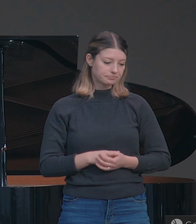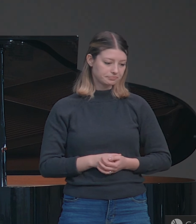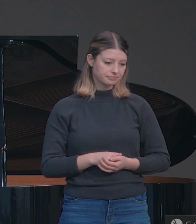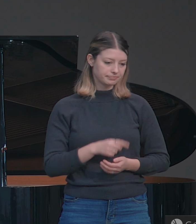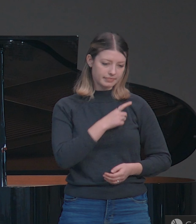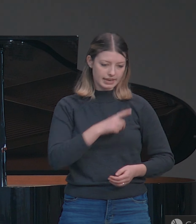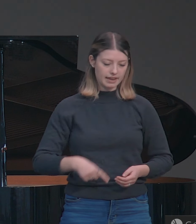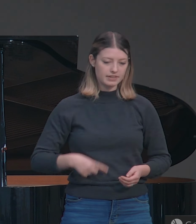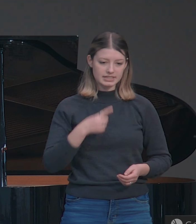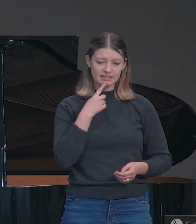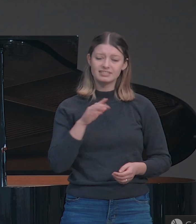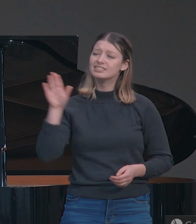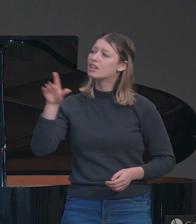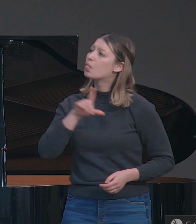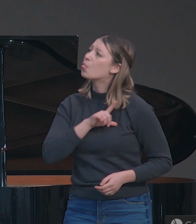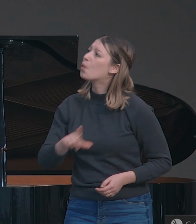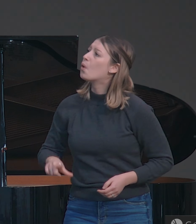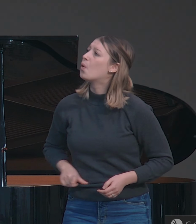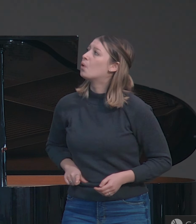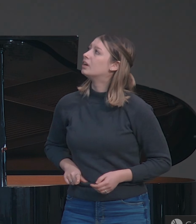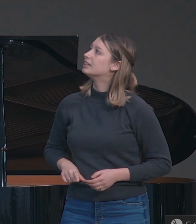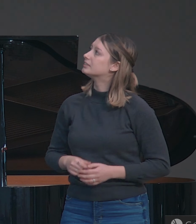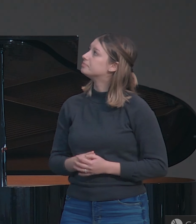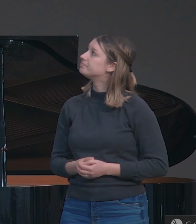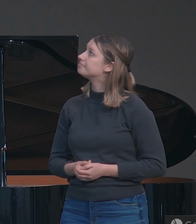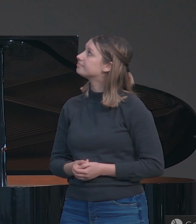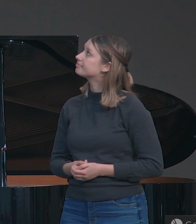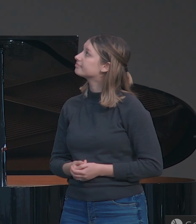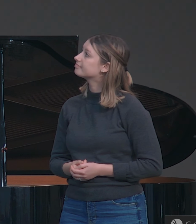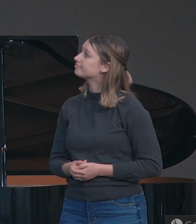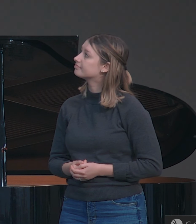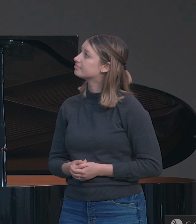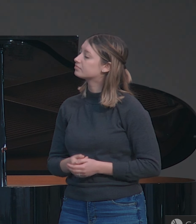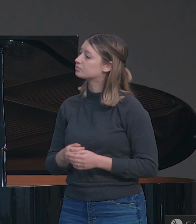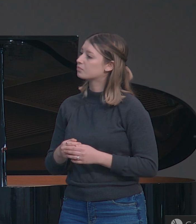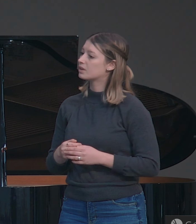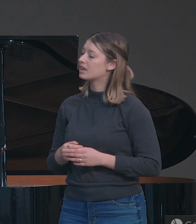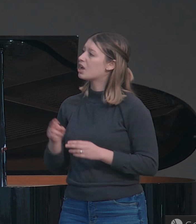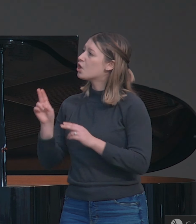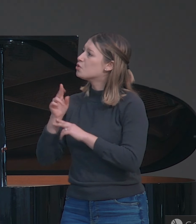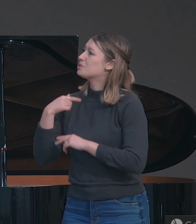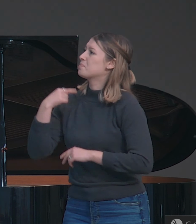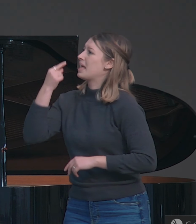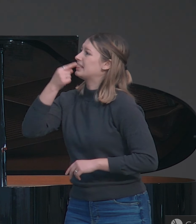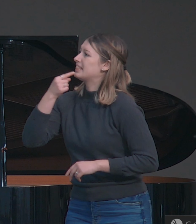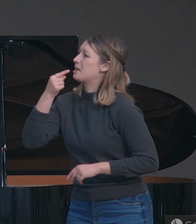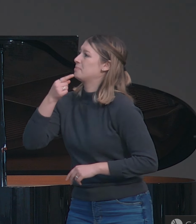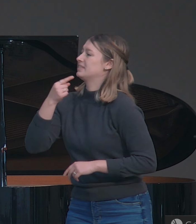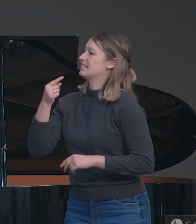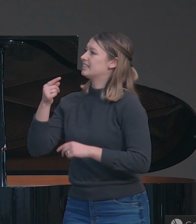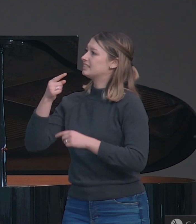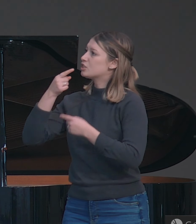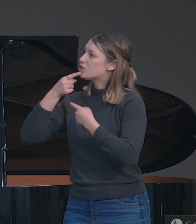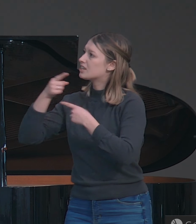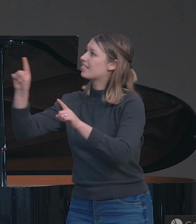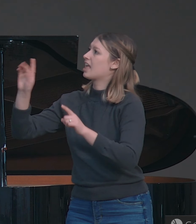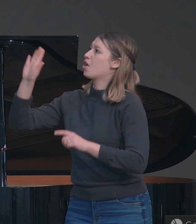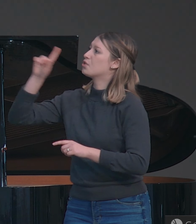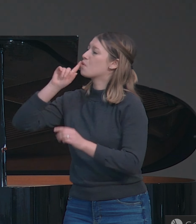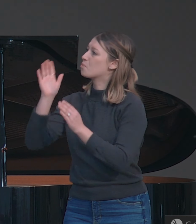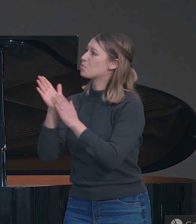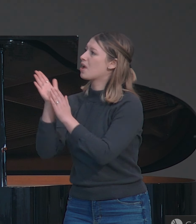David said, O Lord, open my lips, and my mouth will declare your praise, for you will not delight